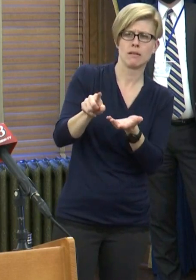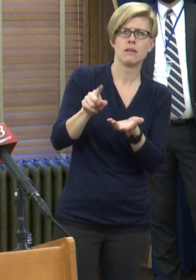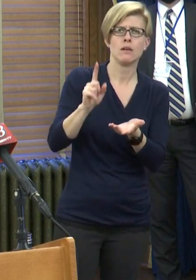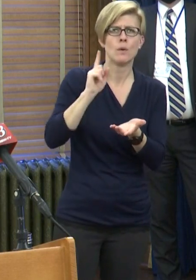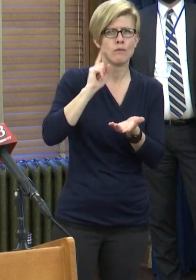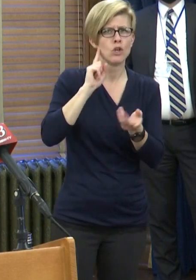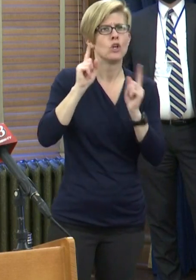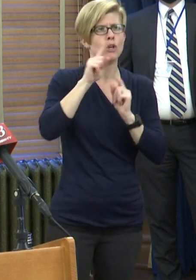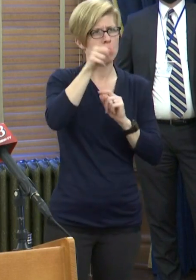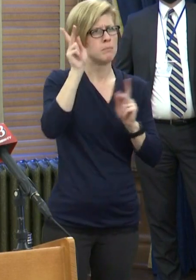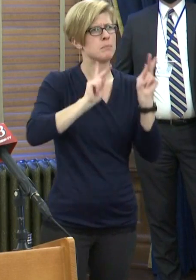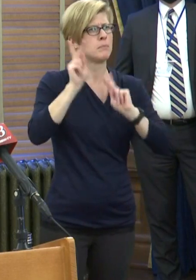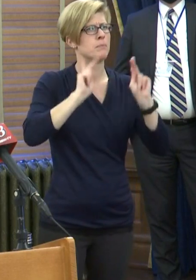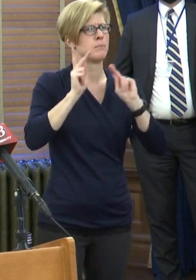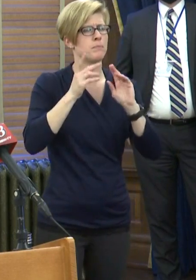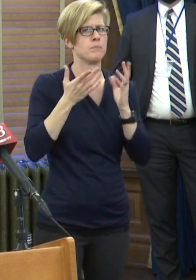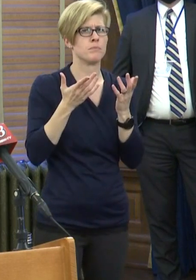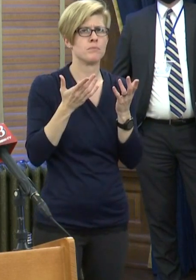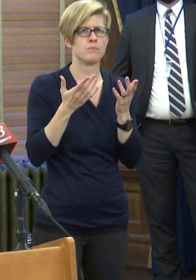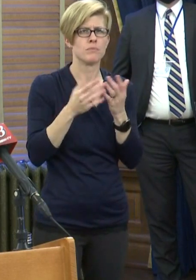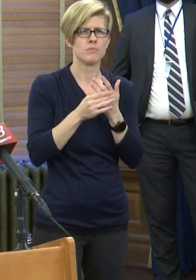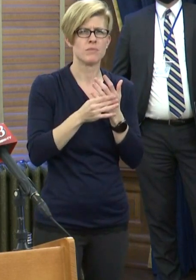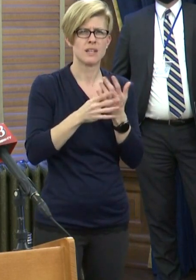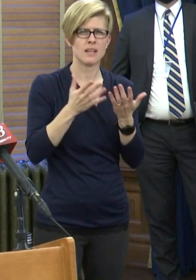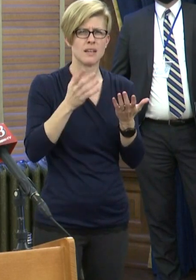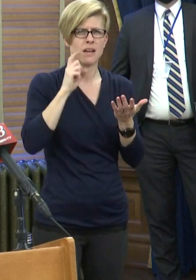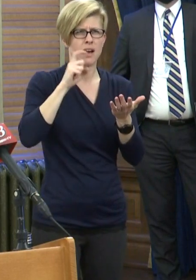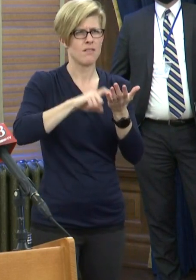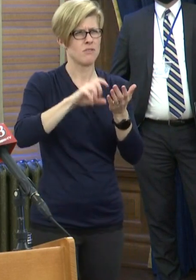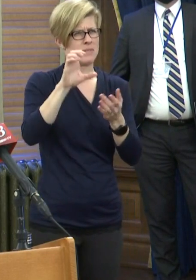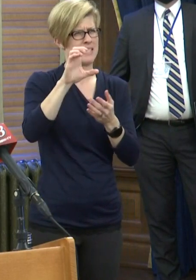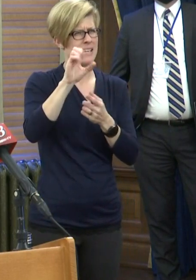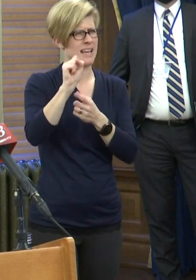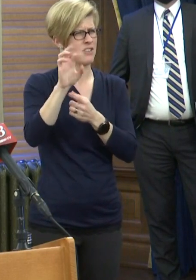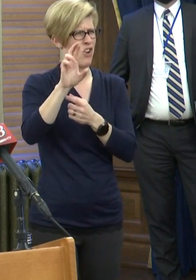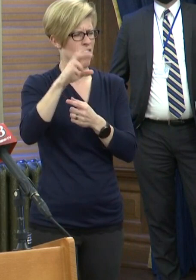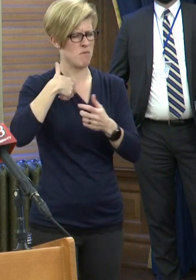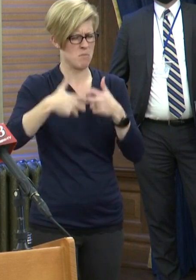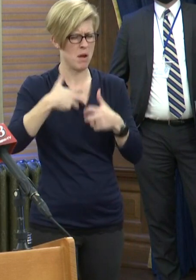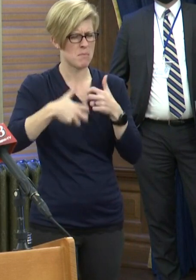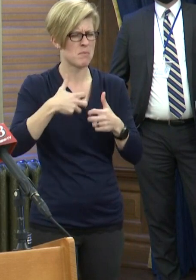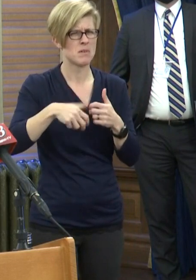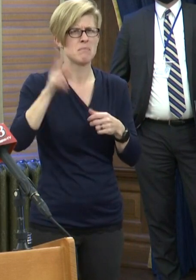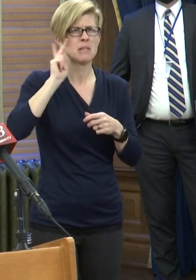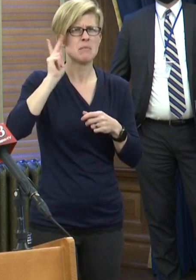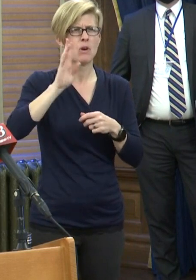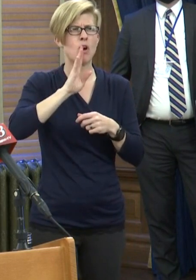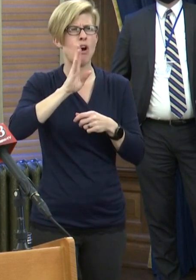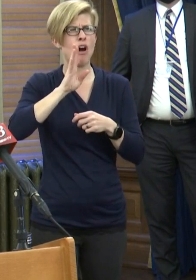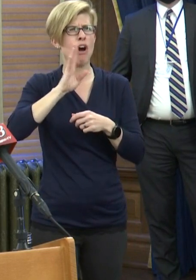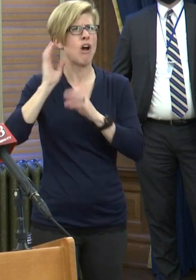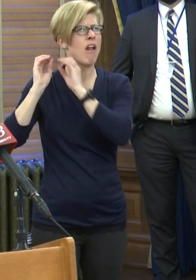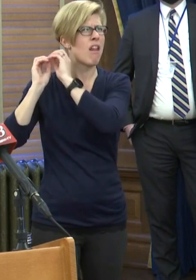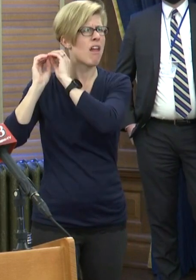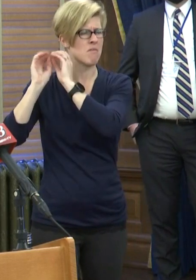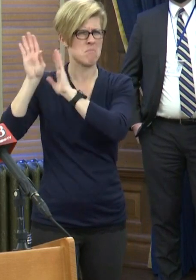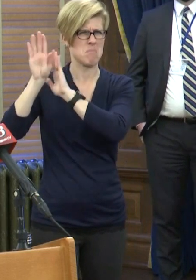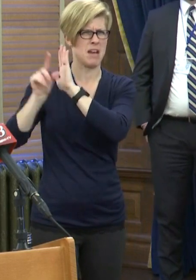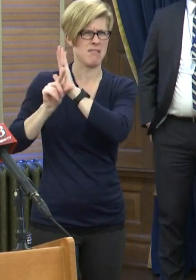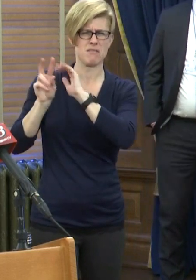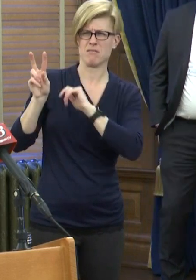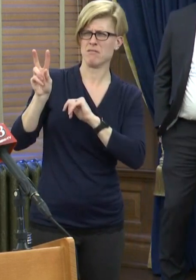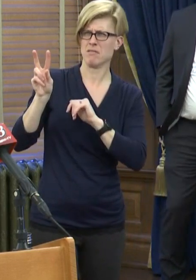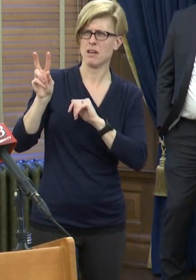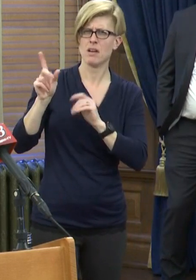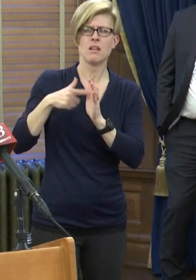people who are experiencing rather unusual behavior from CSRs, people eating in the background, talking to people on the line. Sometimes